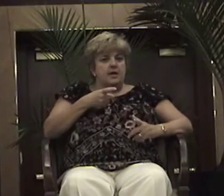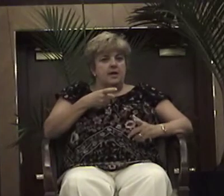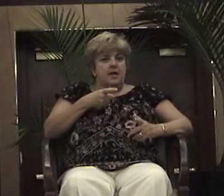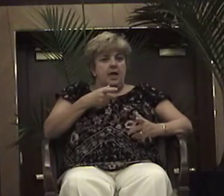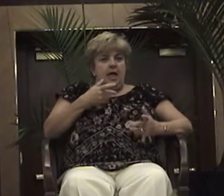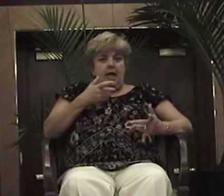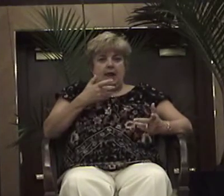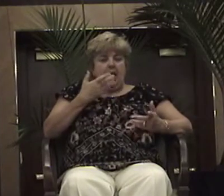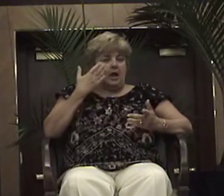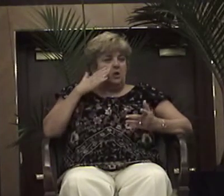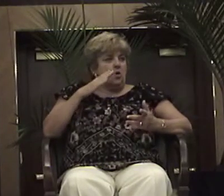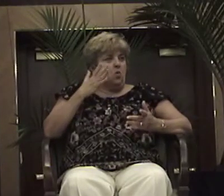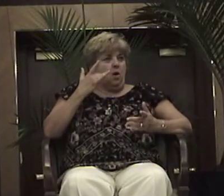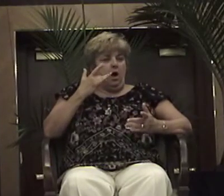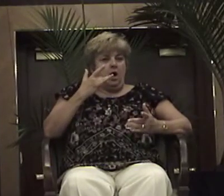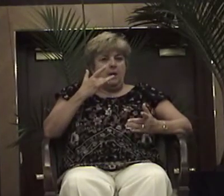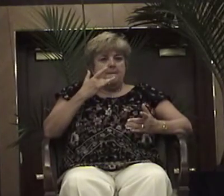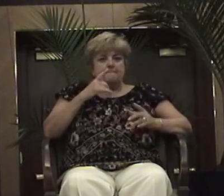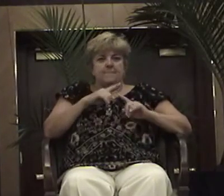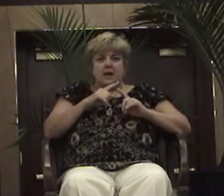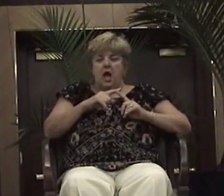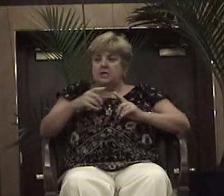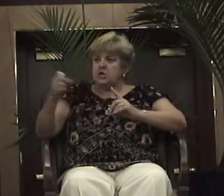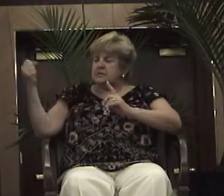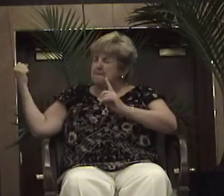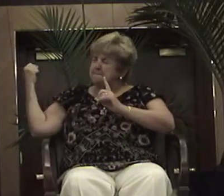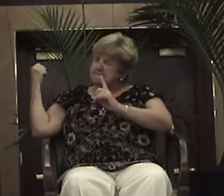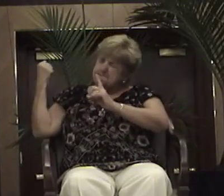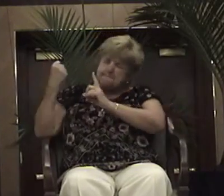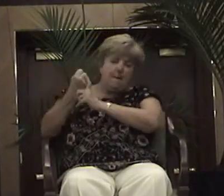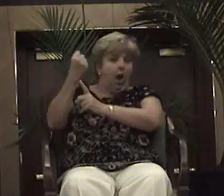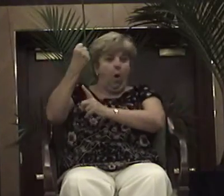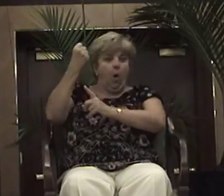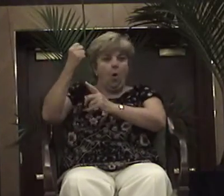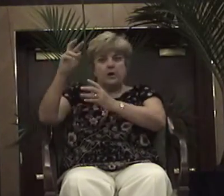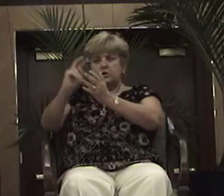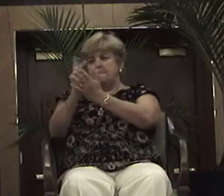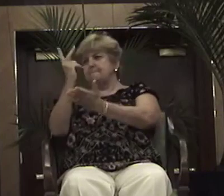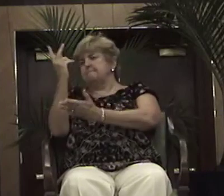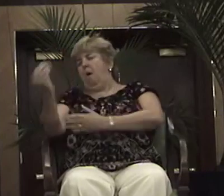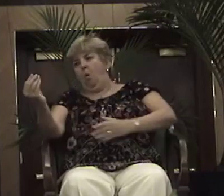ask me. But I hauled up and hit her right in the face, and she went down in front of our kitchen sink